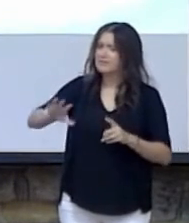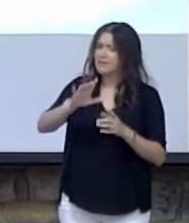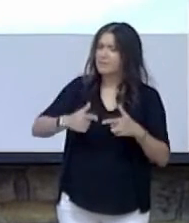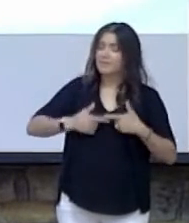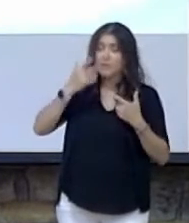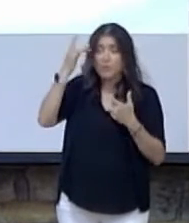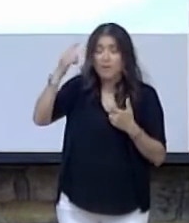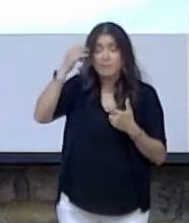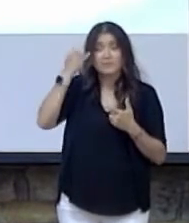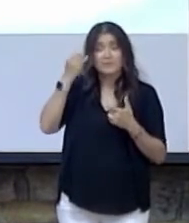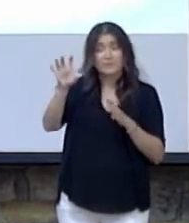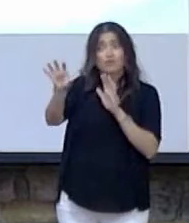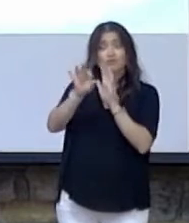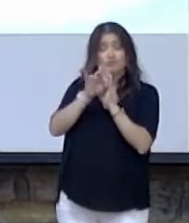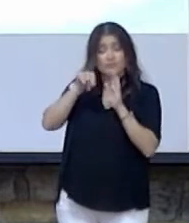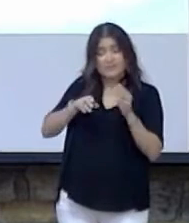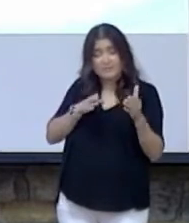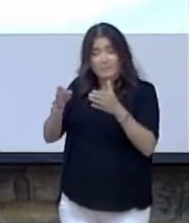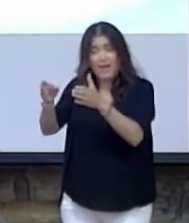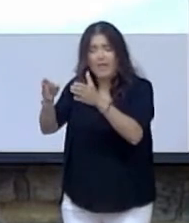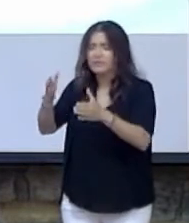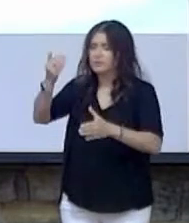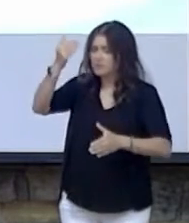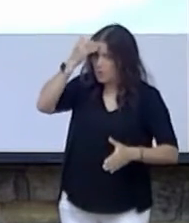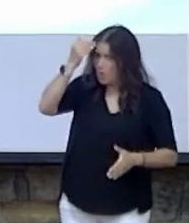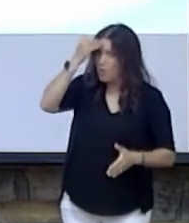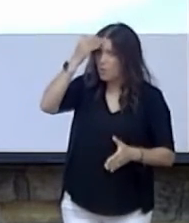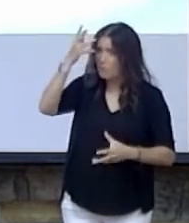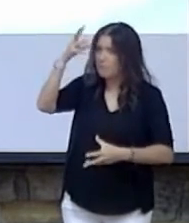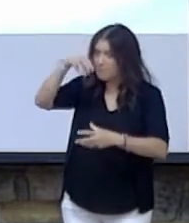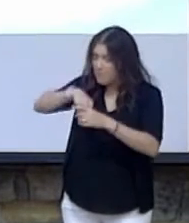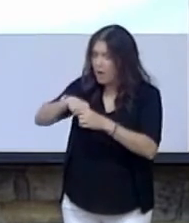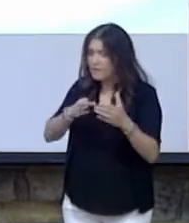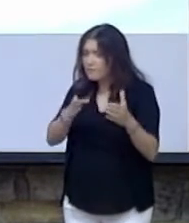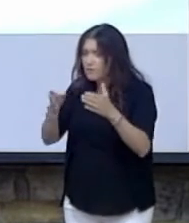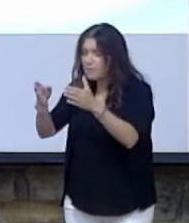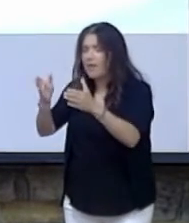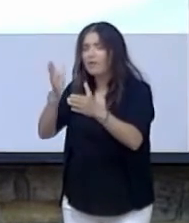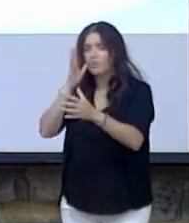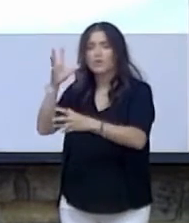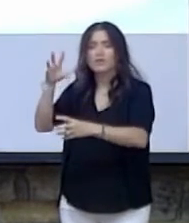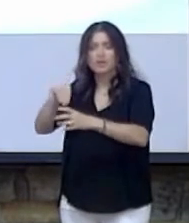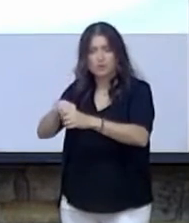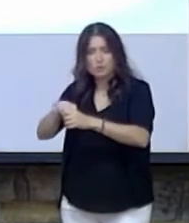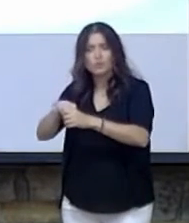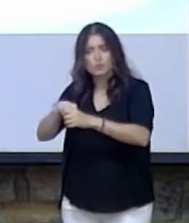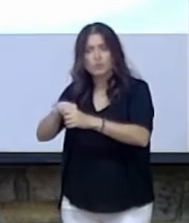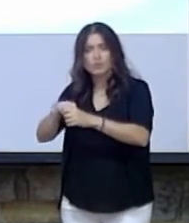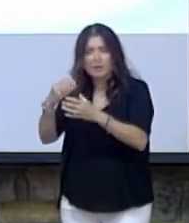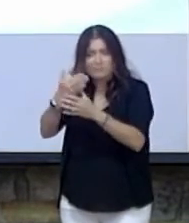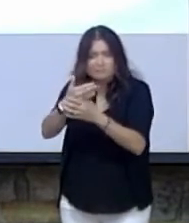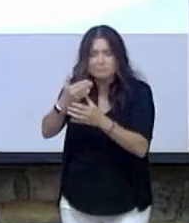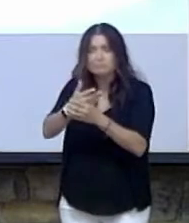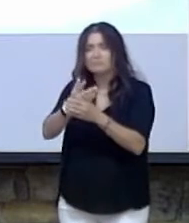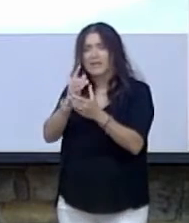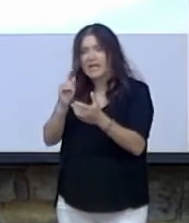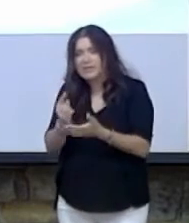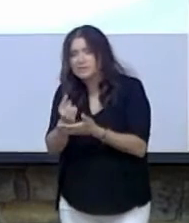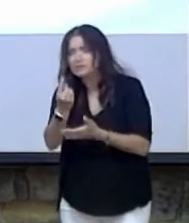in life, then know that part of your path will include persecution. It's going to include